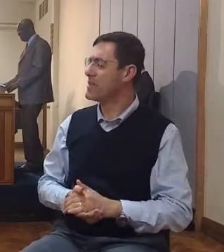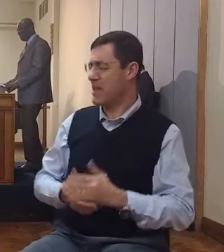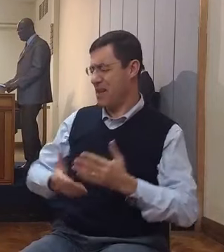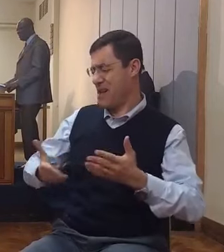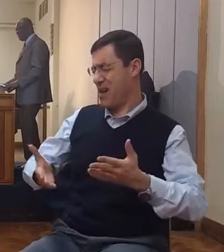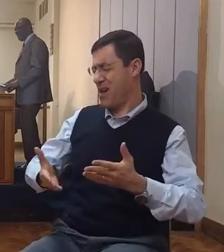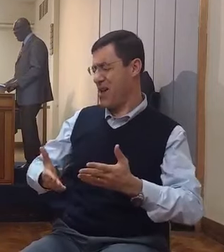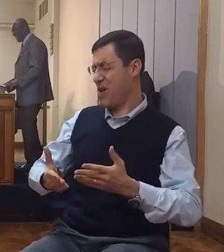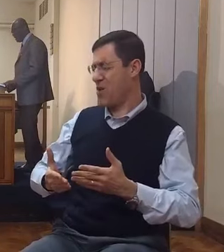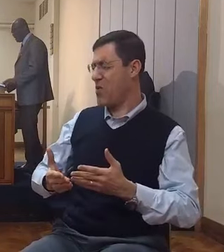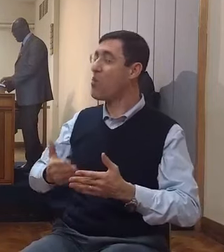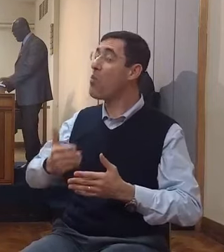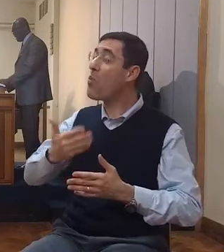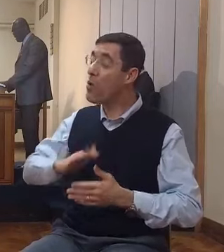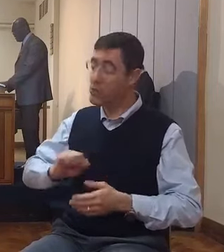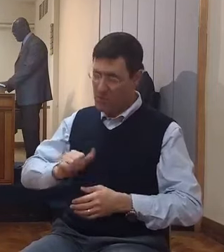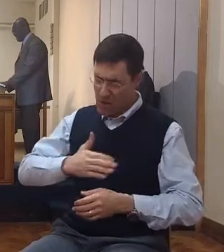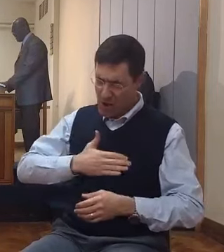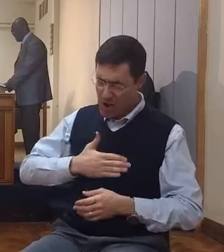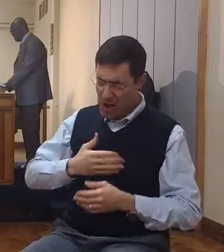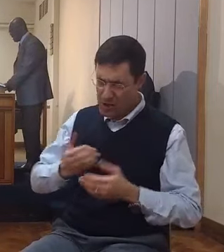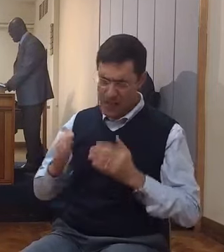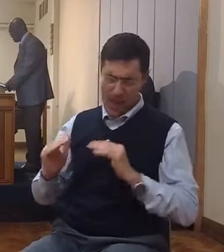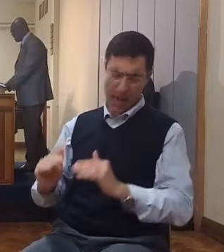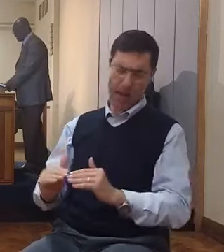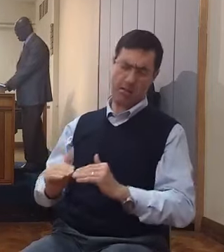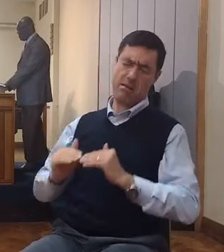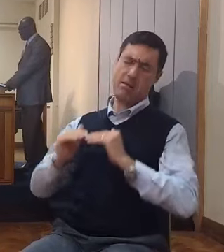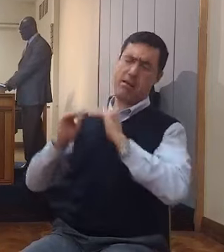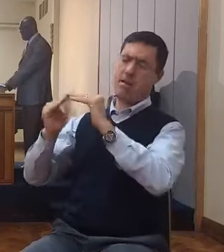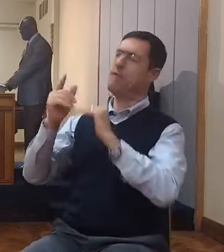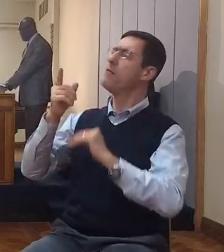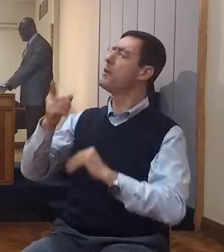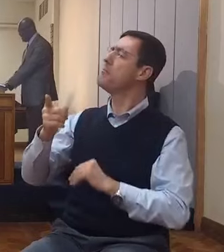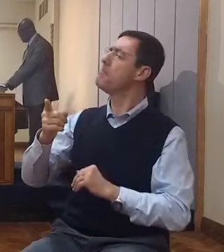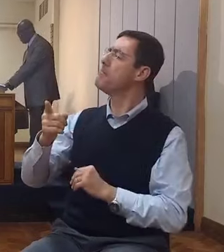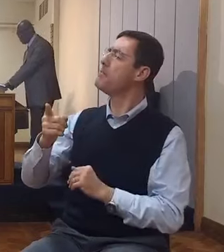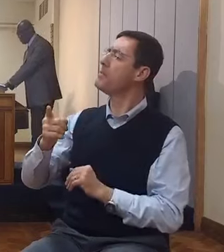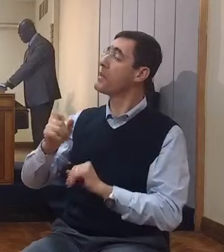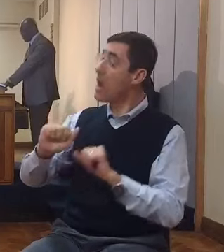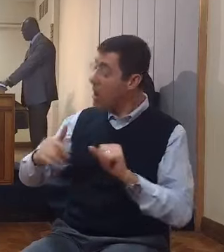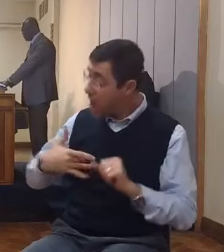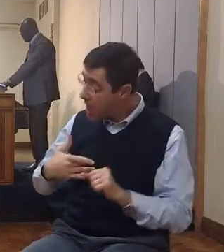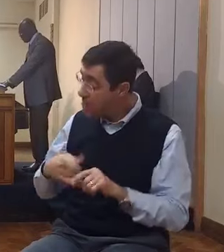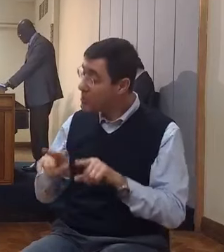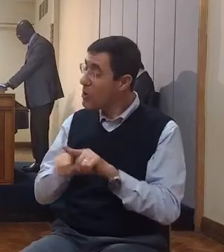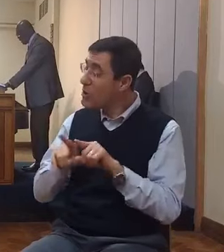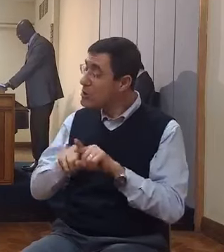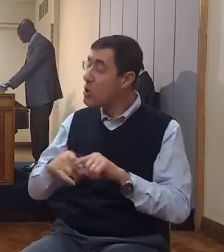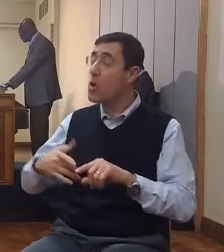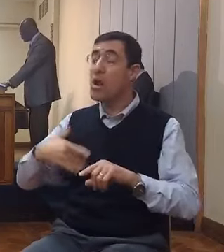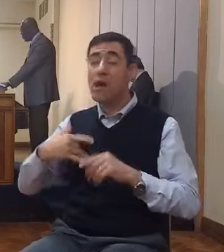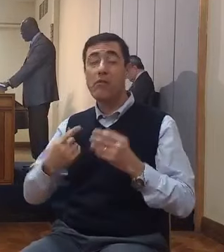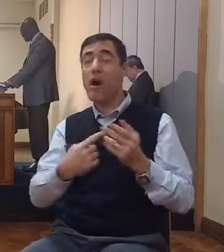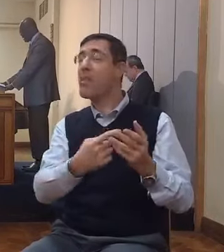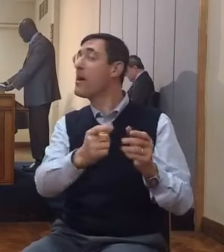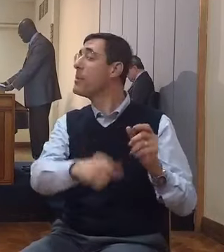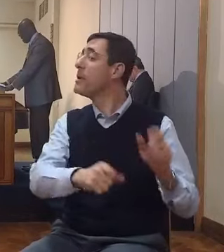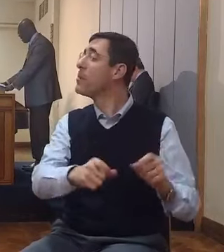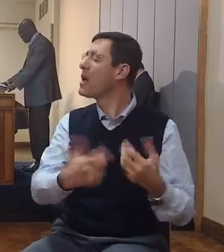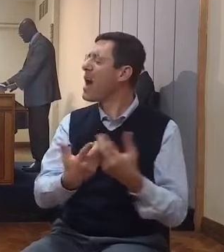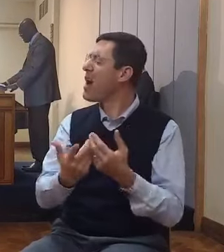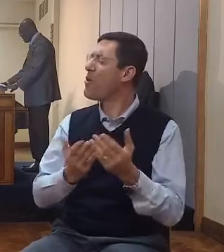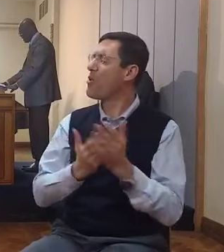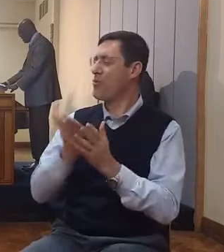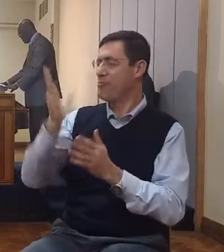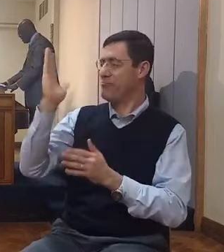lift it up in our hearts and lives, and in the lives of others, Lord, through the preached word. And we come